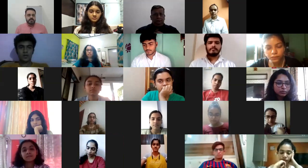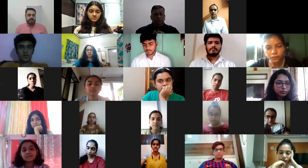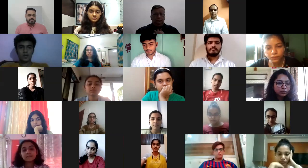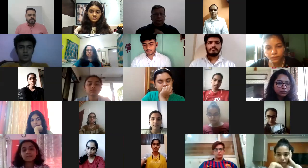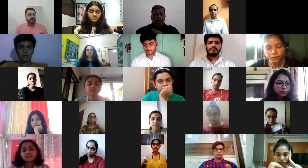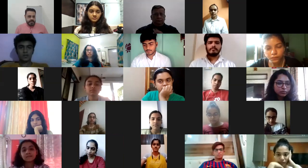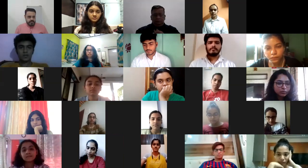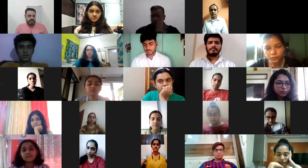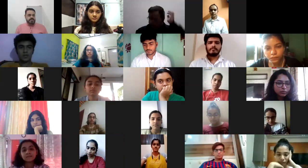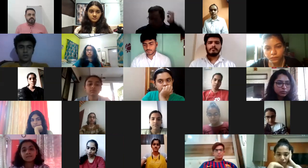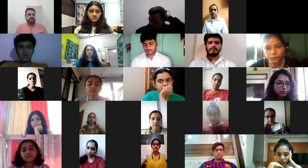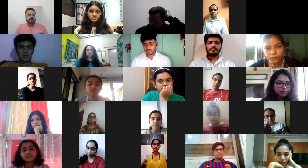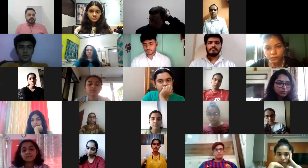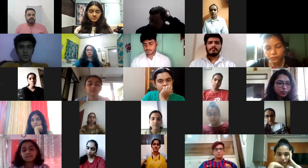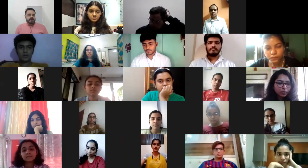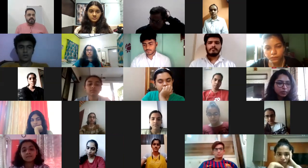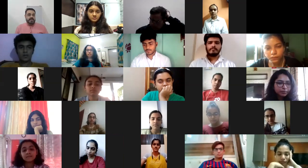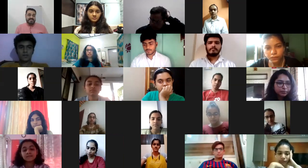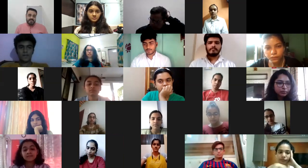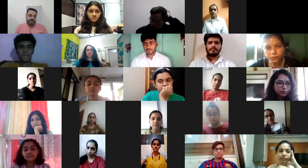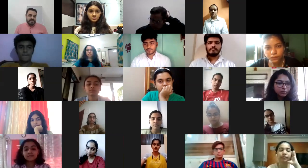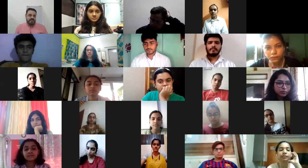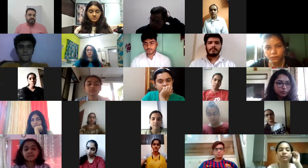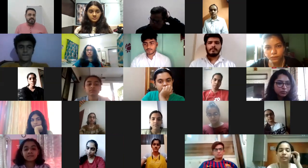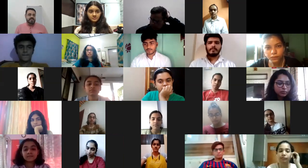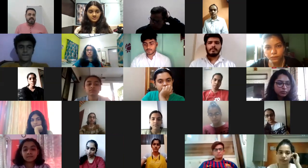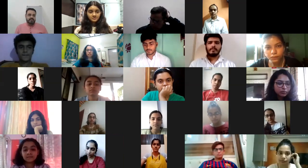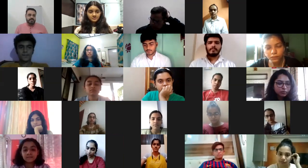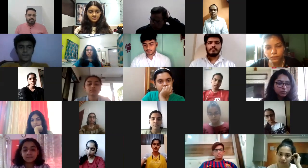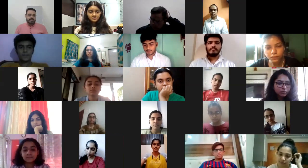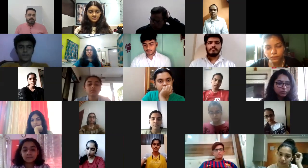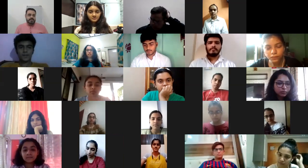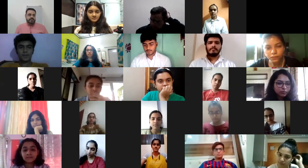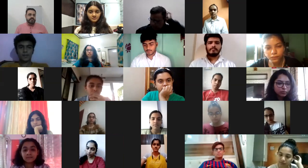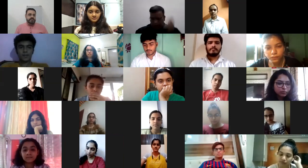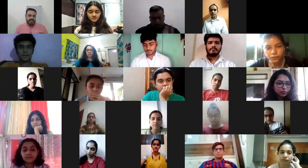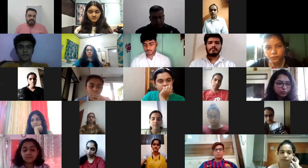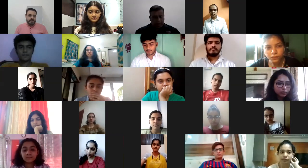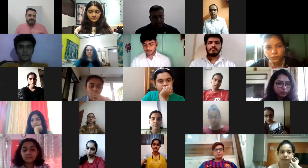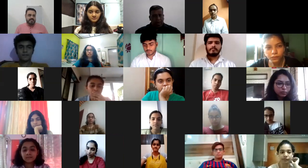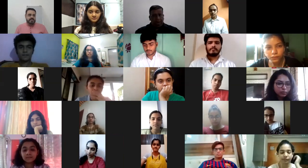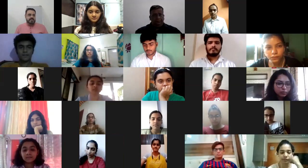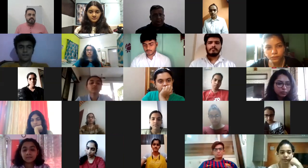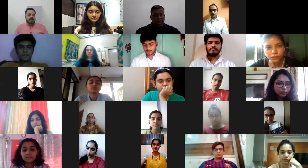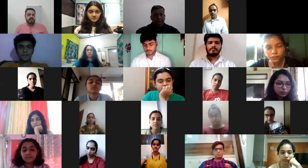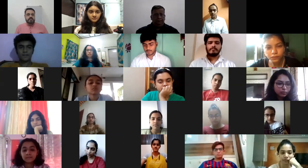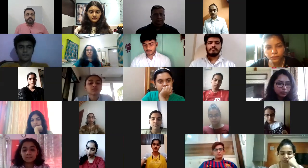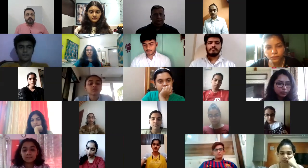remains education, access to health services, and livelihood. So when we say access to health services, we are talking